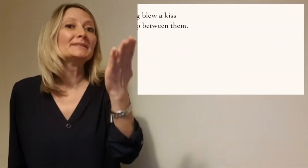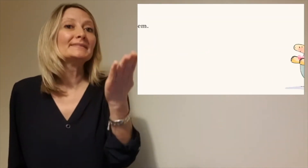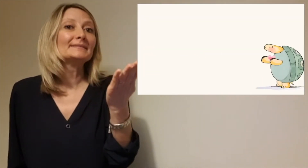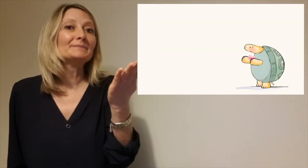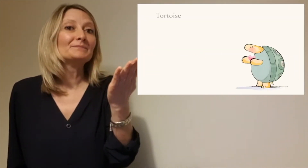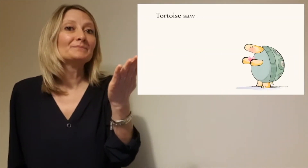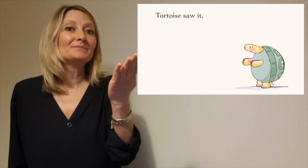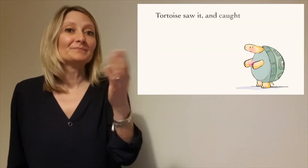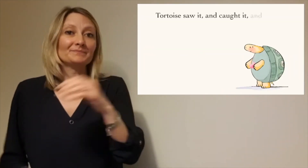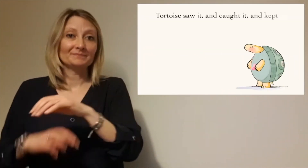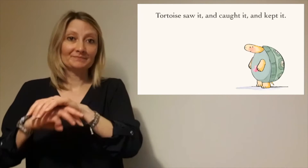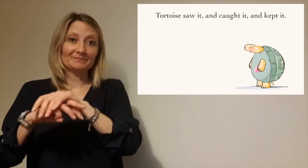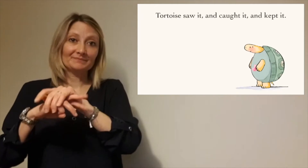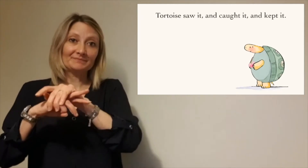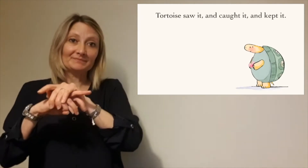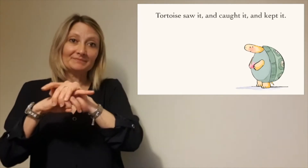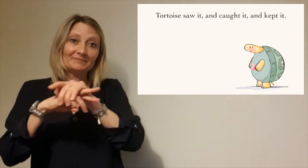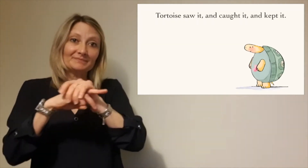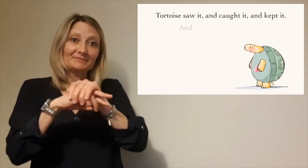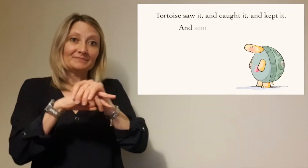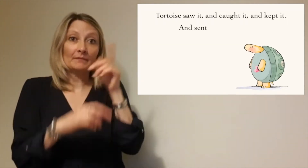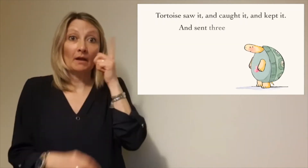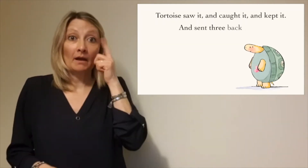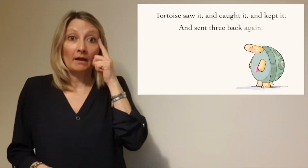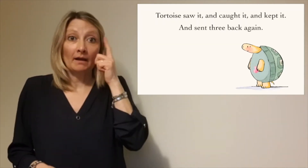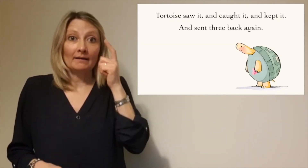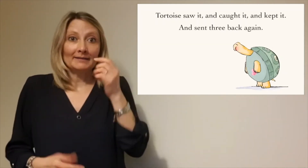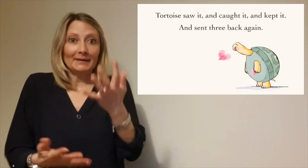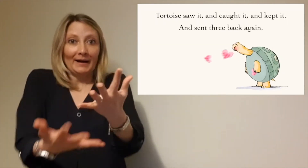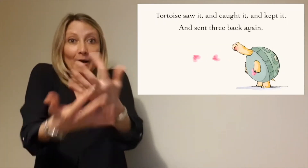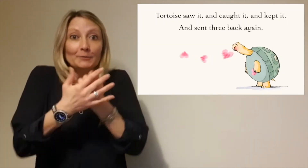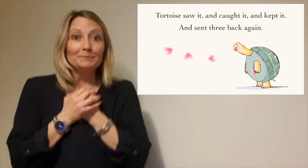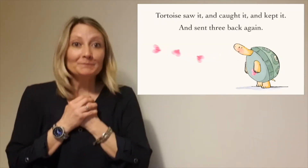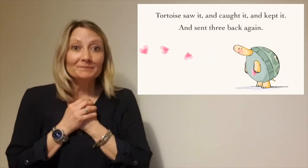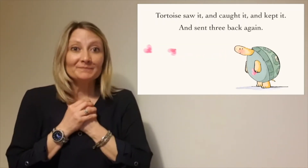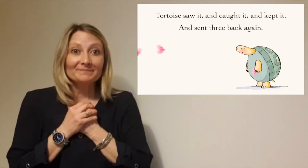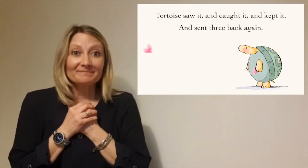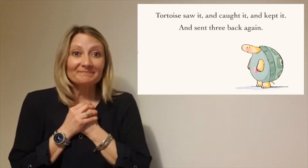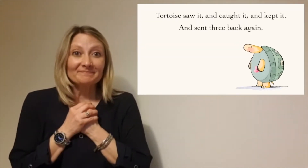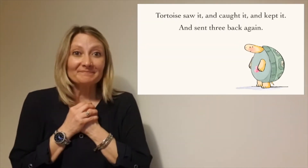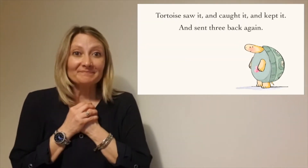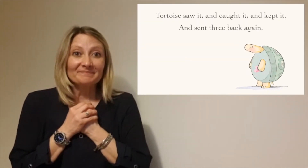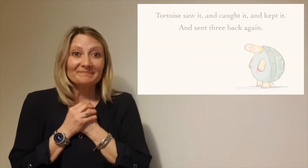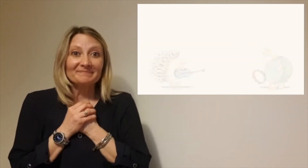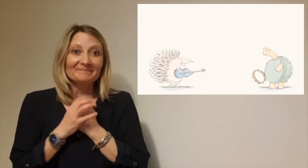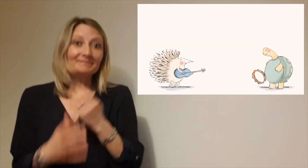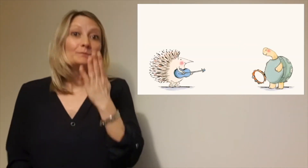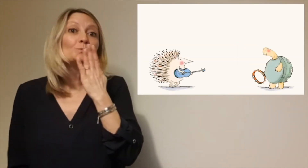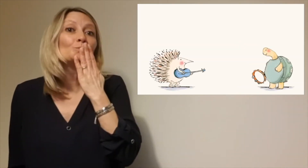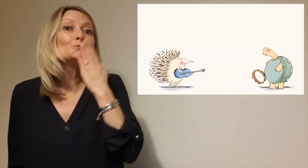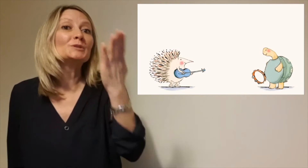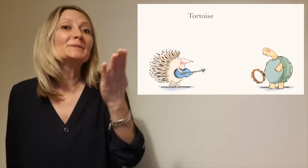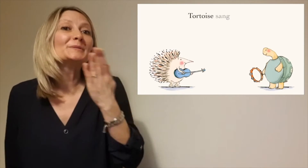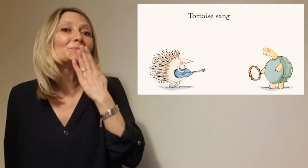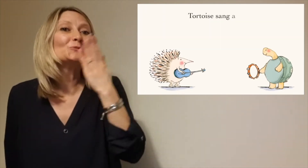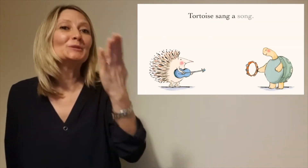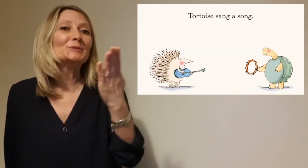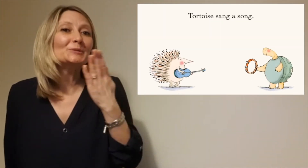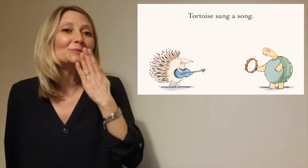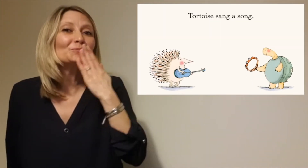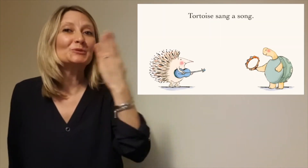between them. Tortoise saw it and caught it and kept it and sent 3